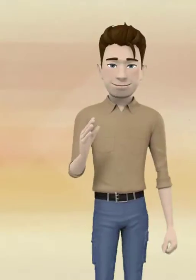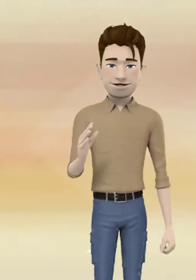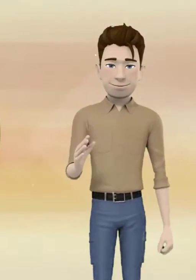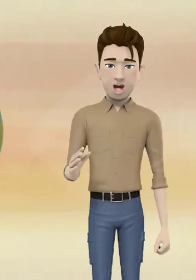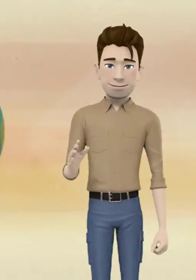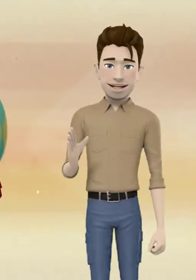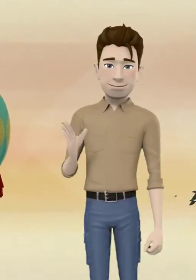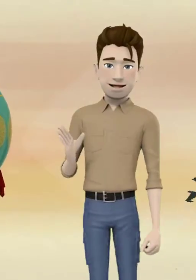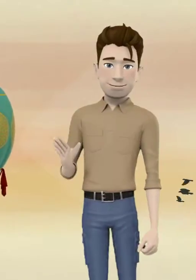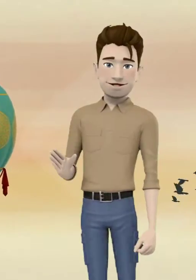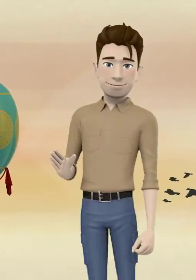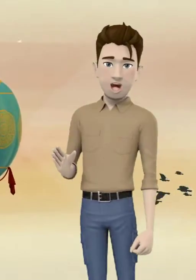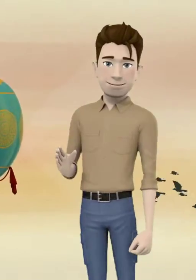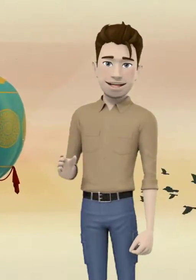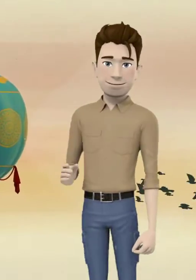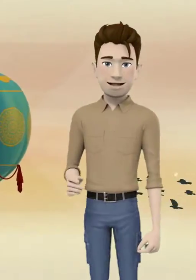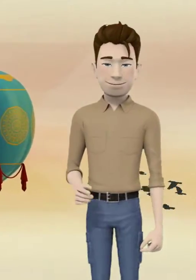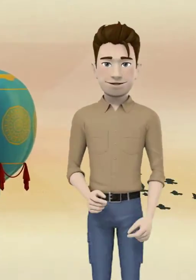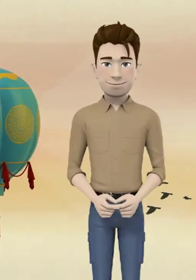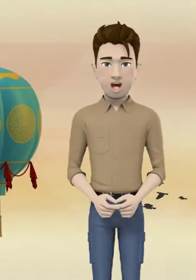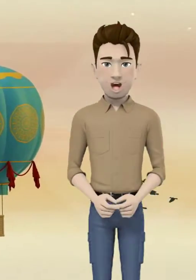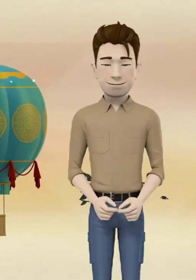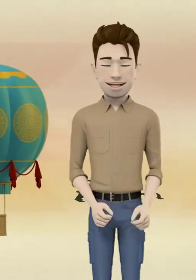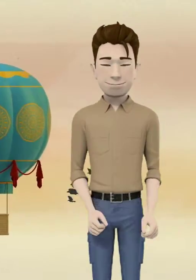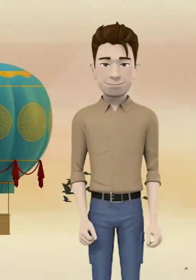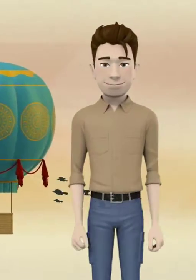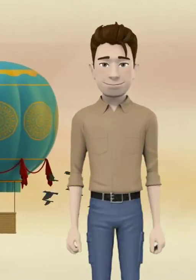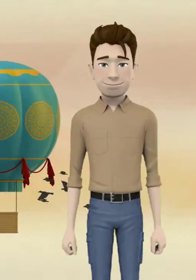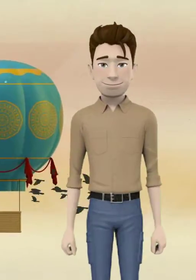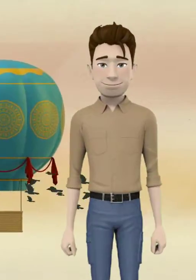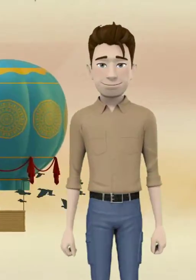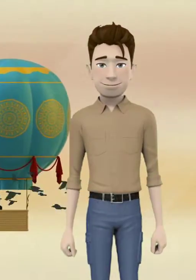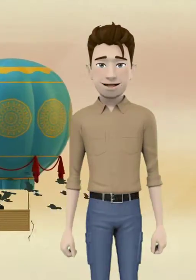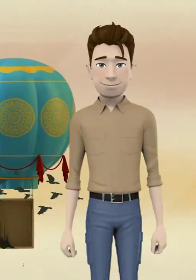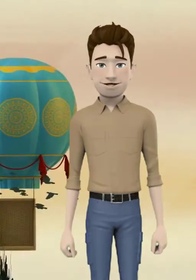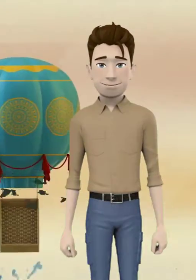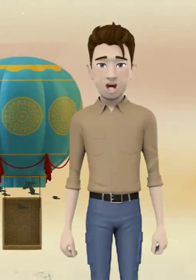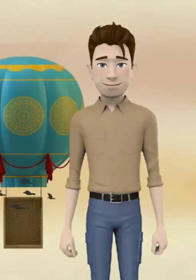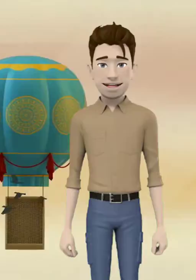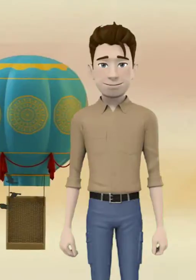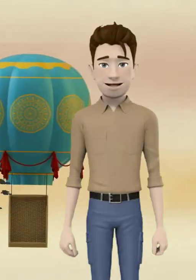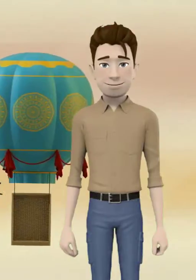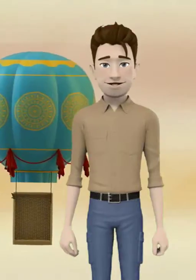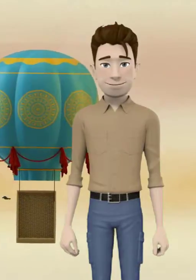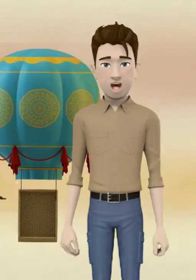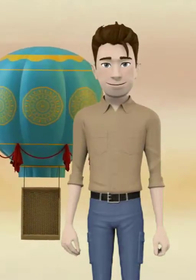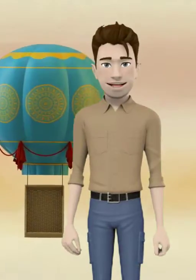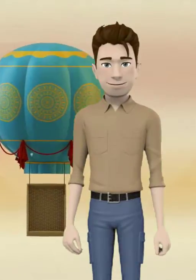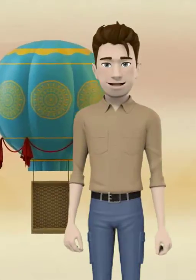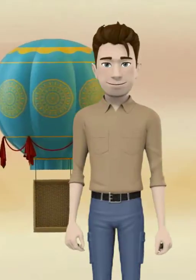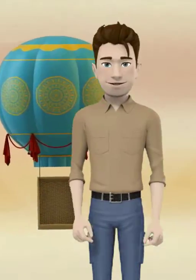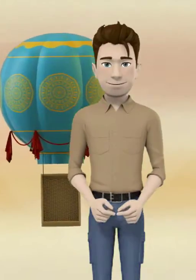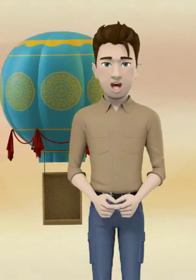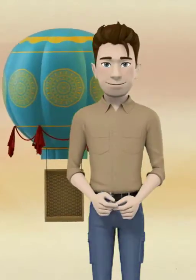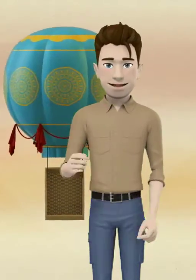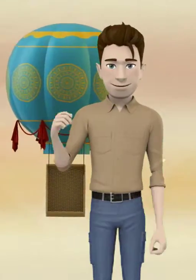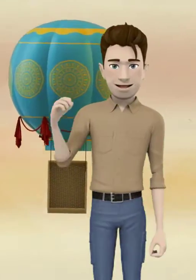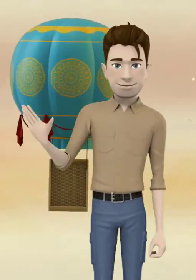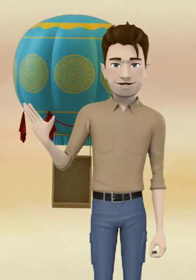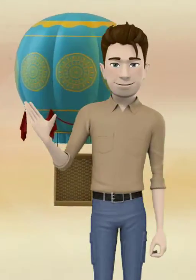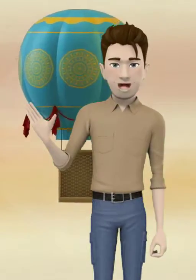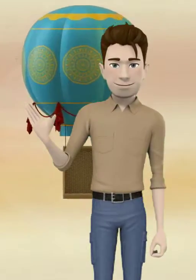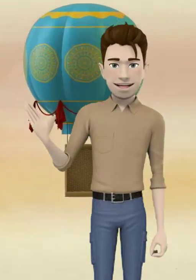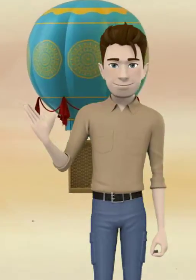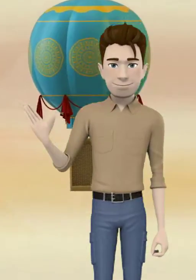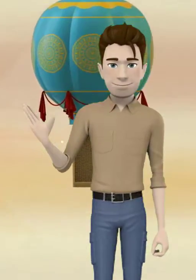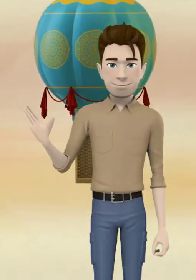ourselves beyond mockery. We trust that it's an option to lead a good life without regularly making a complete idiot